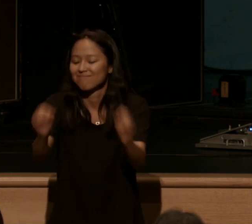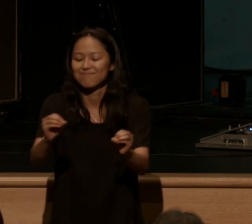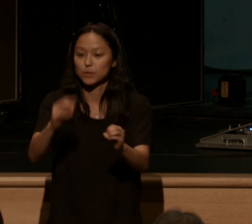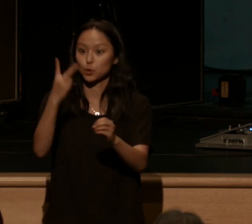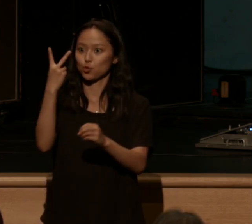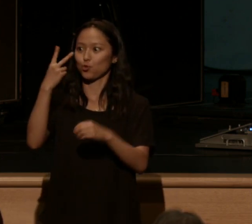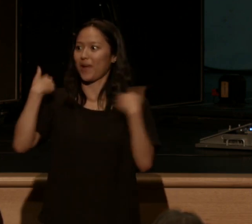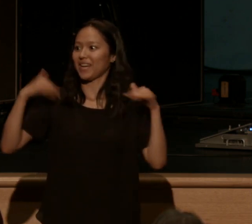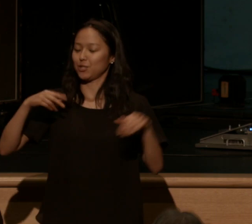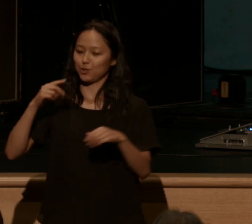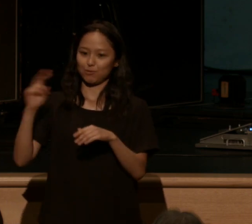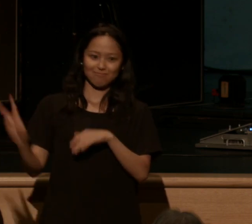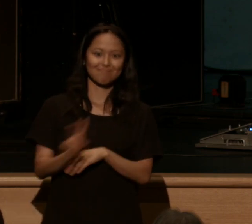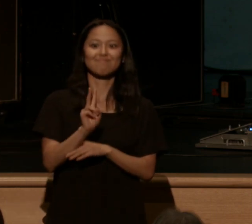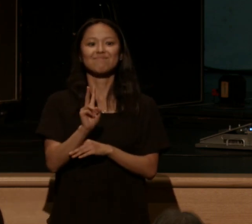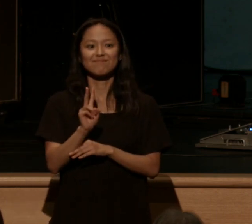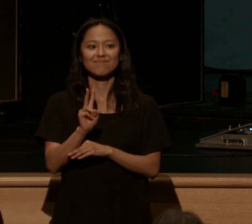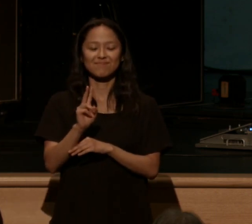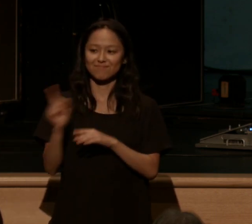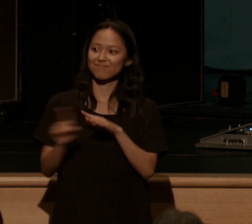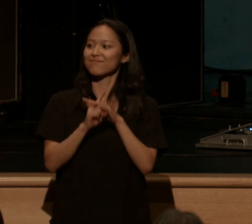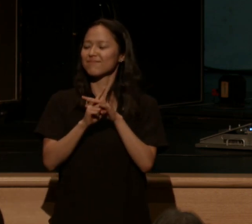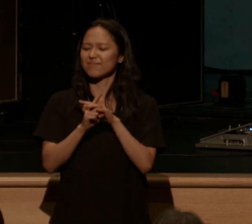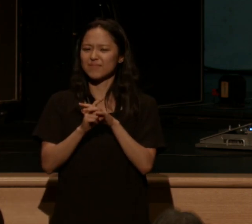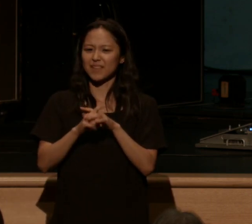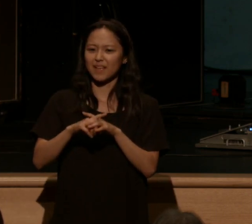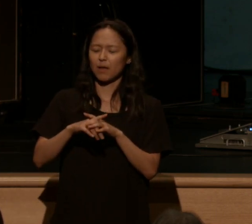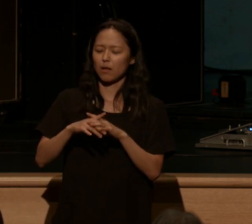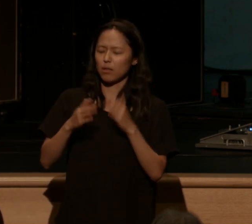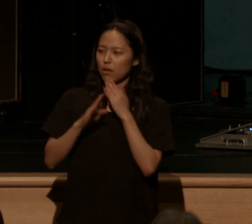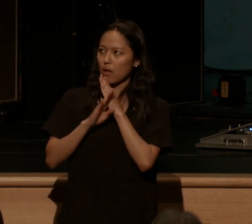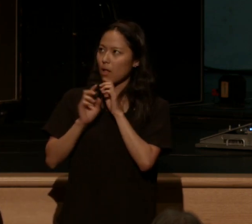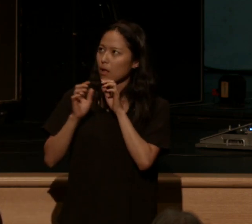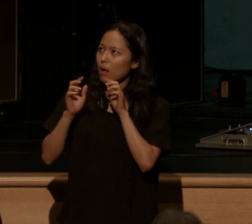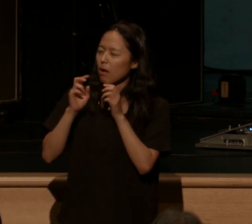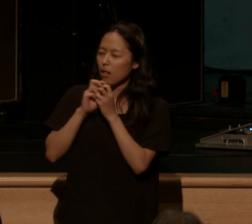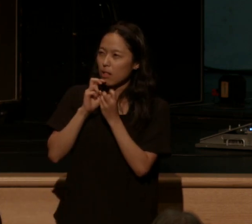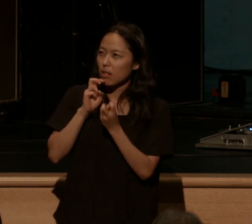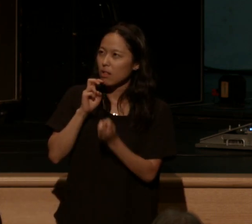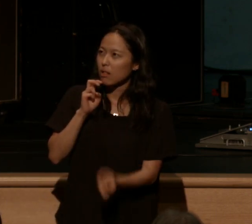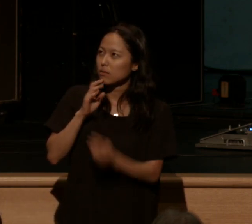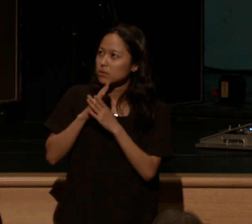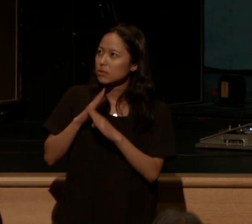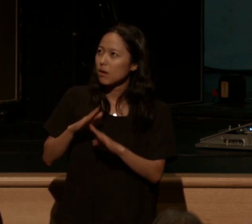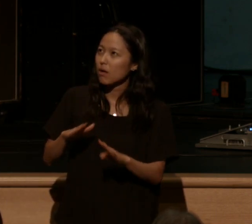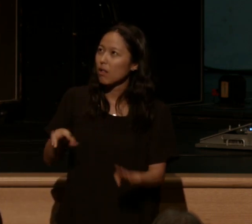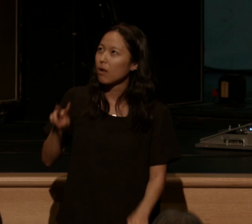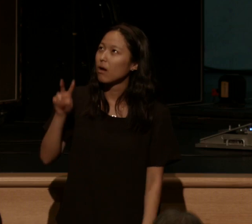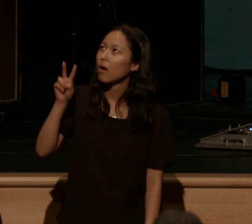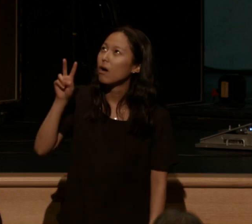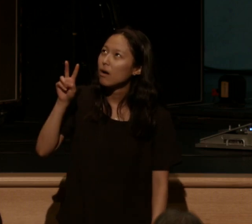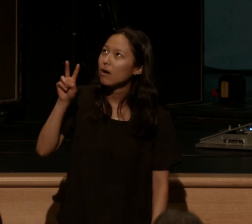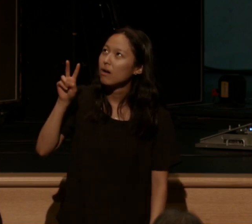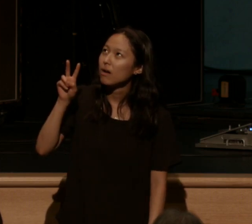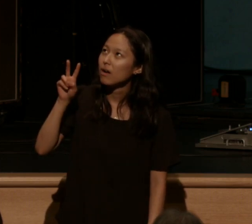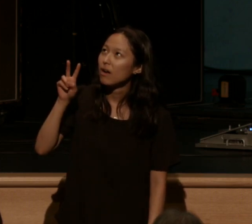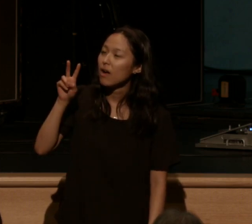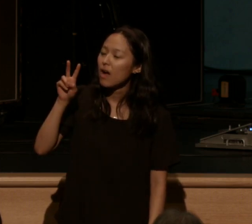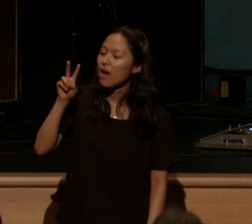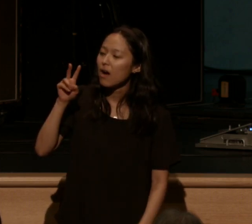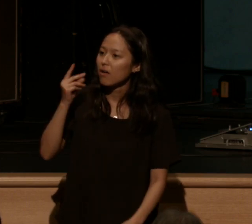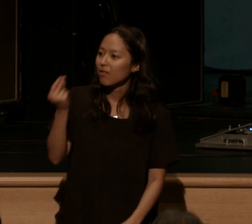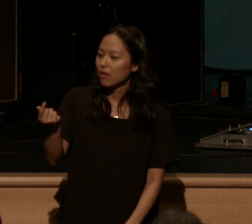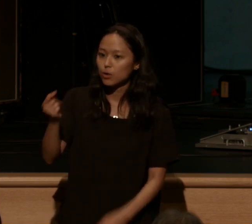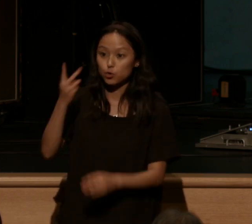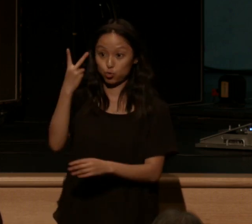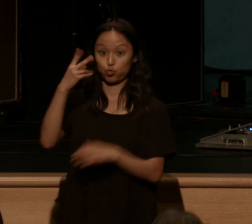He's anticipating. They're kind of like, you know, they're stunned. They're still, they're silent. They're sitting there like jaw dropped. And two